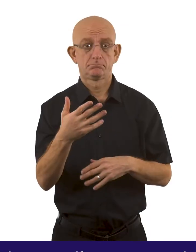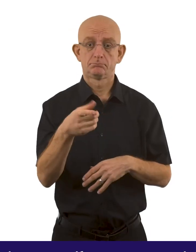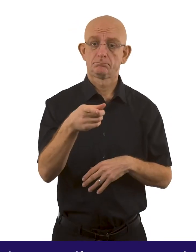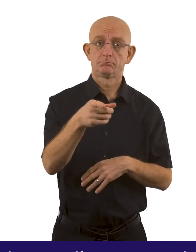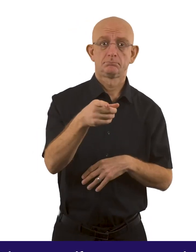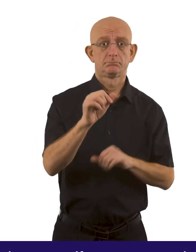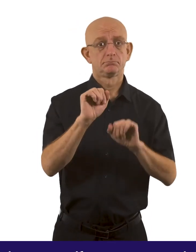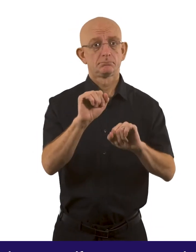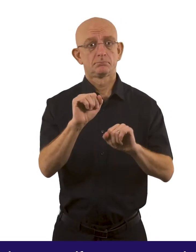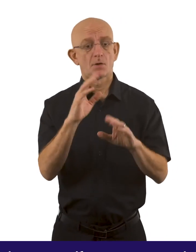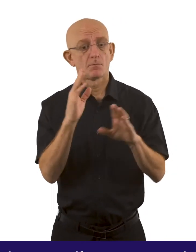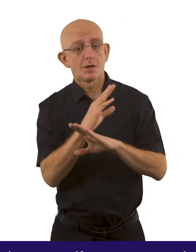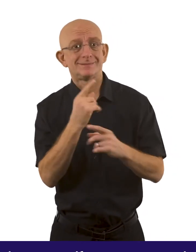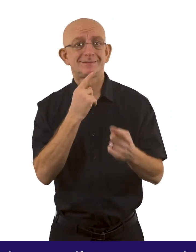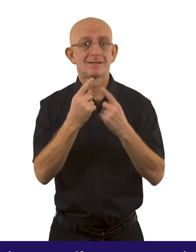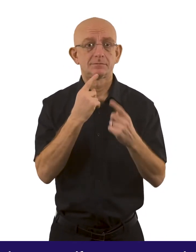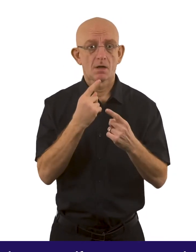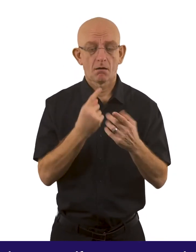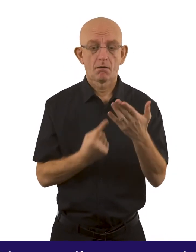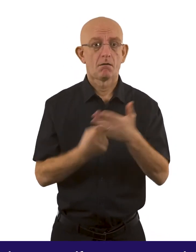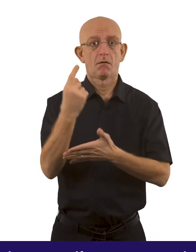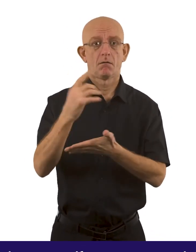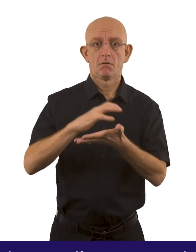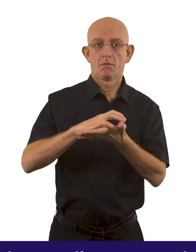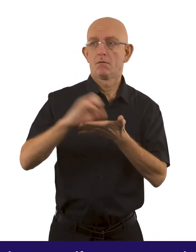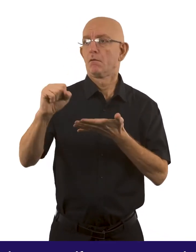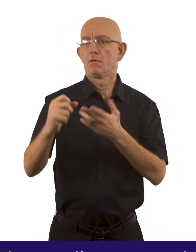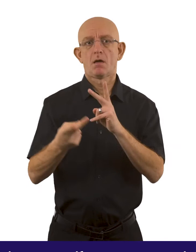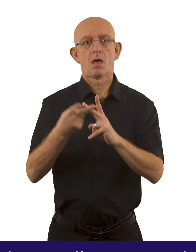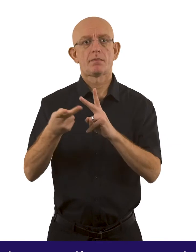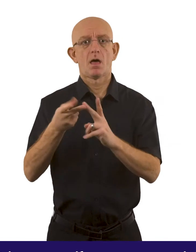What happens if your personal data were obtained from another correspondent?